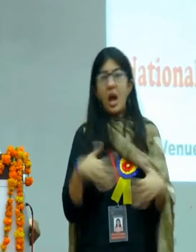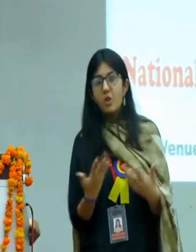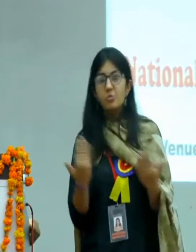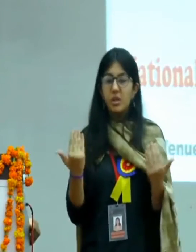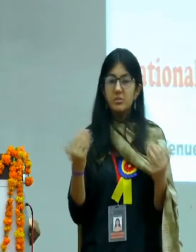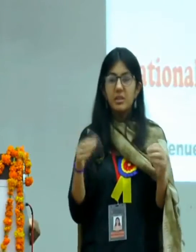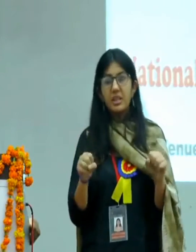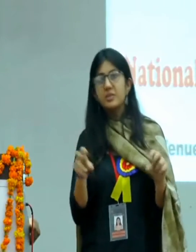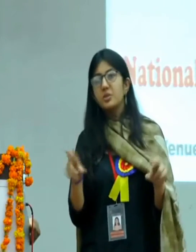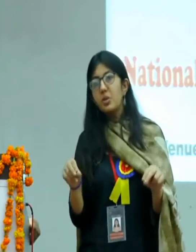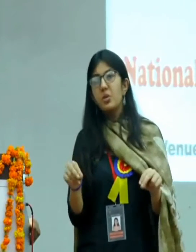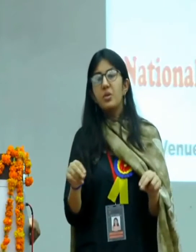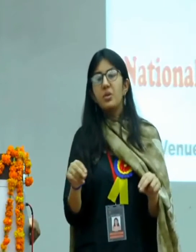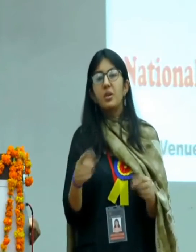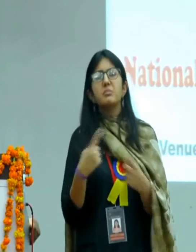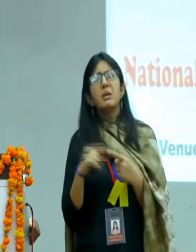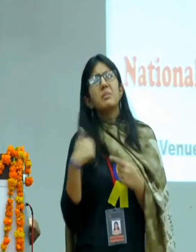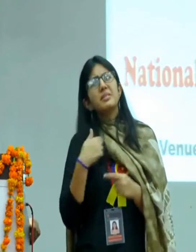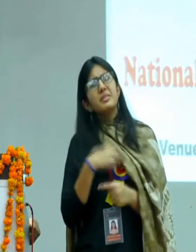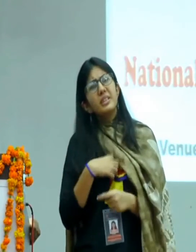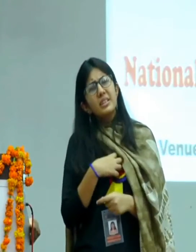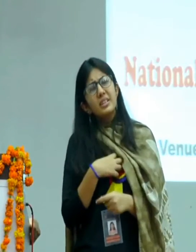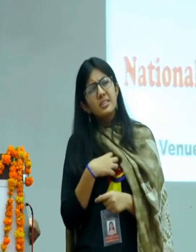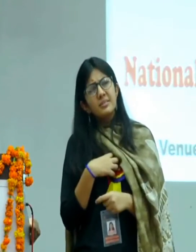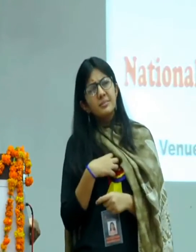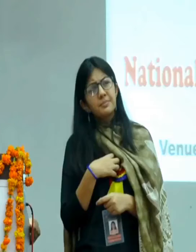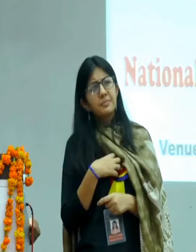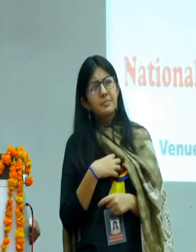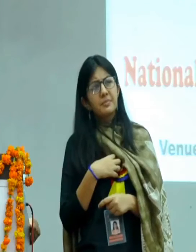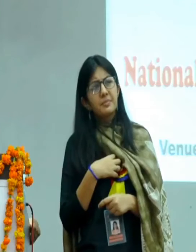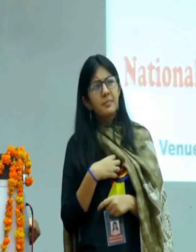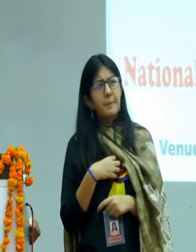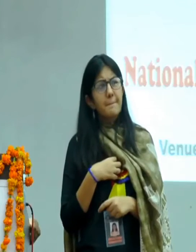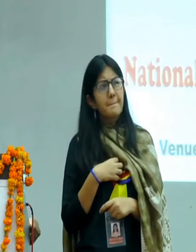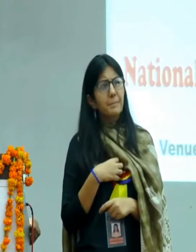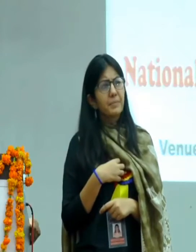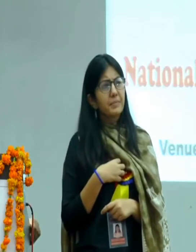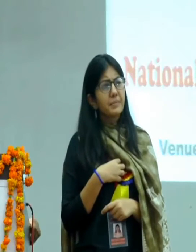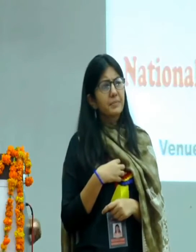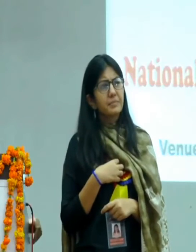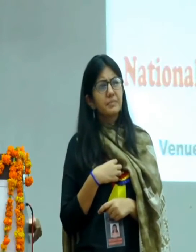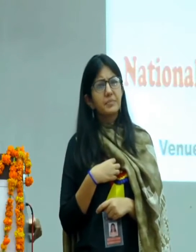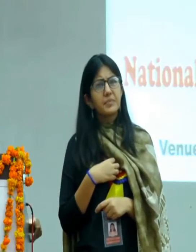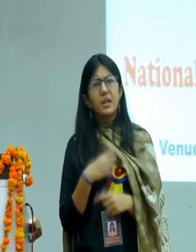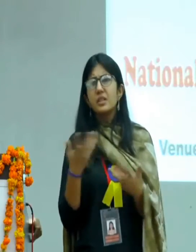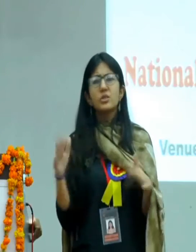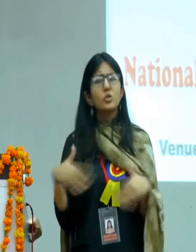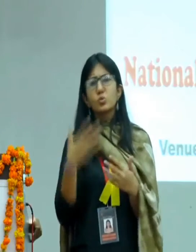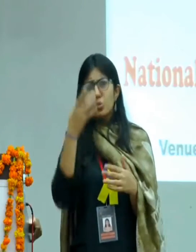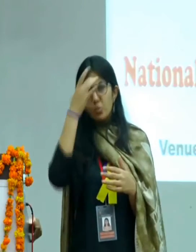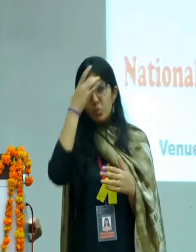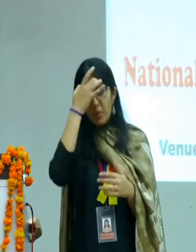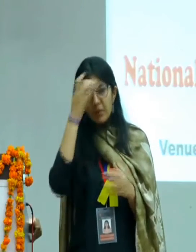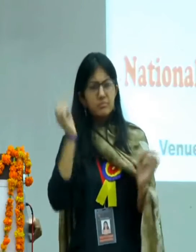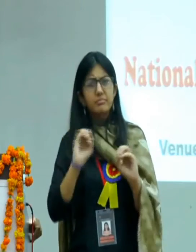and then I realized that there is no weapon in